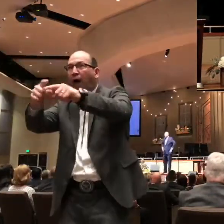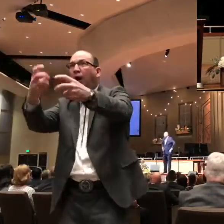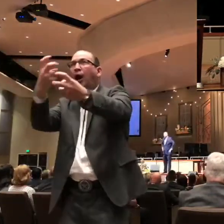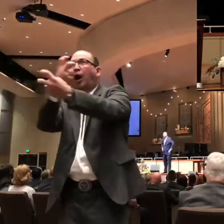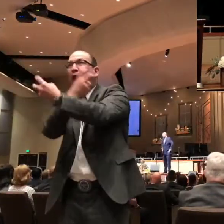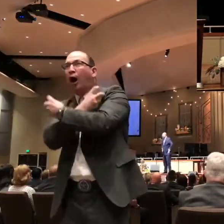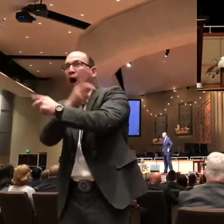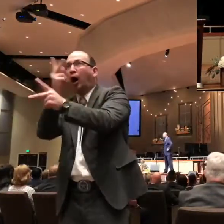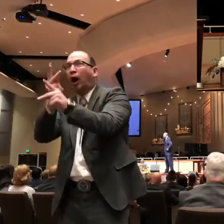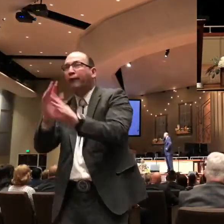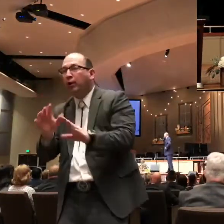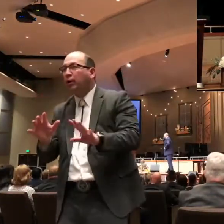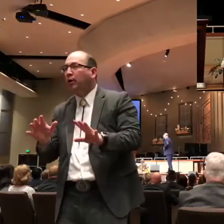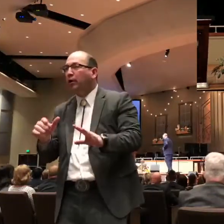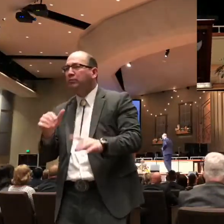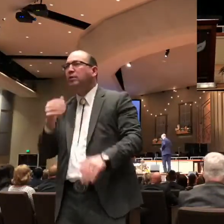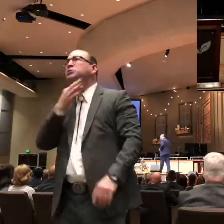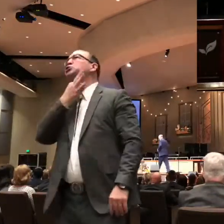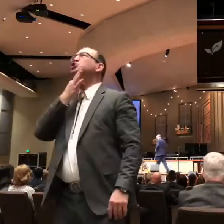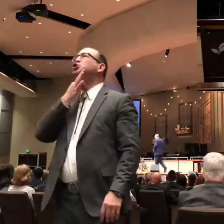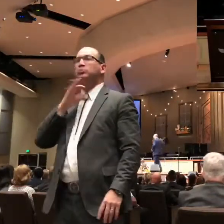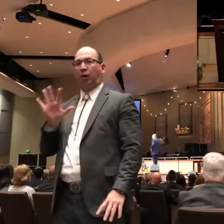say, let me go see what that's all about.